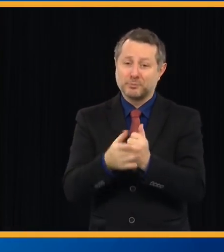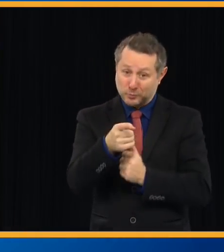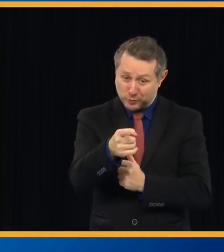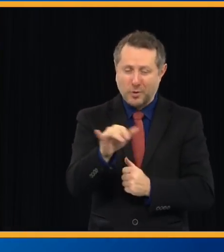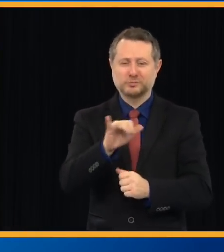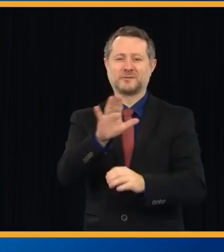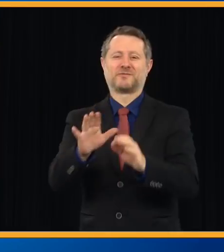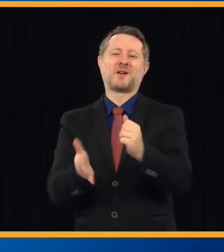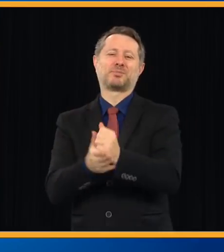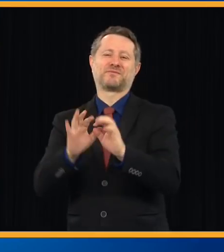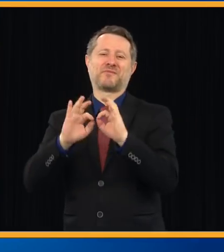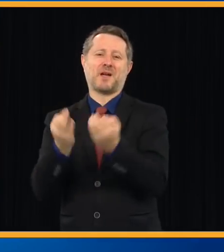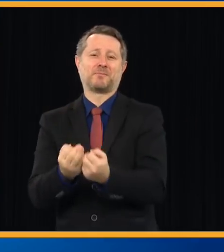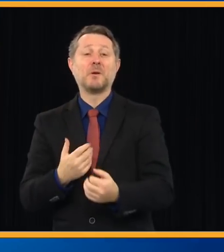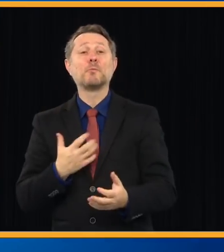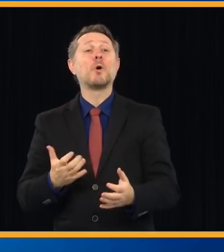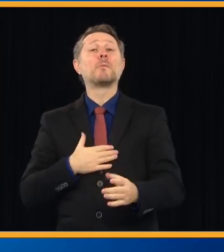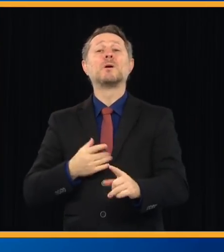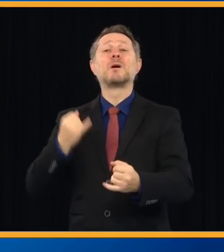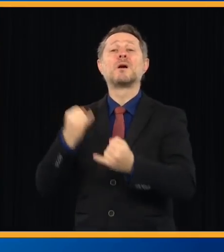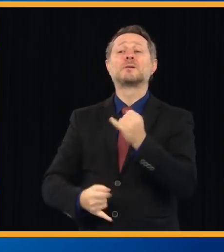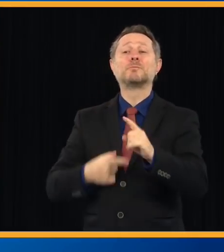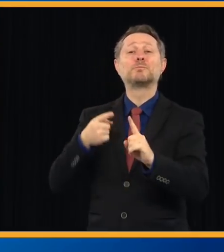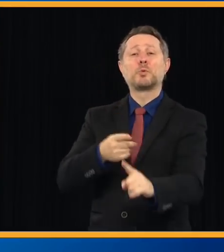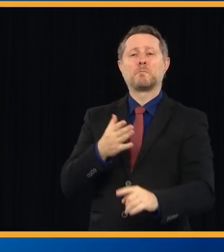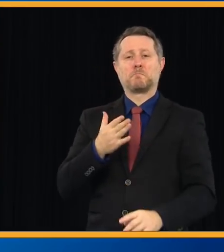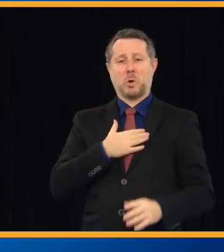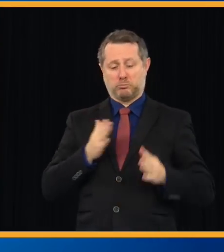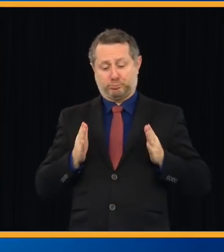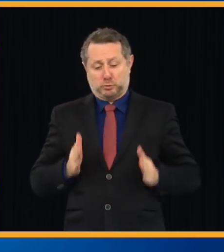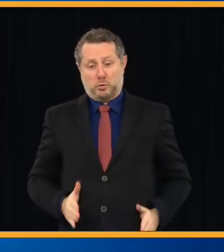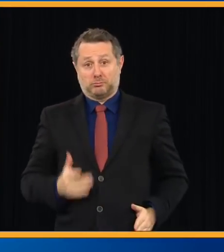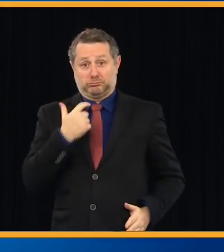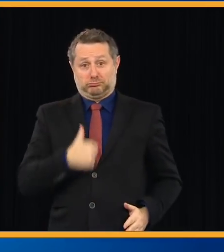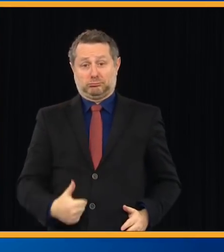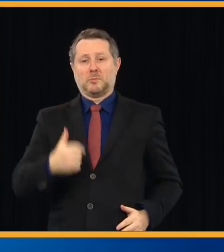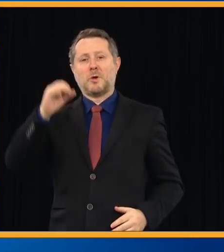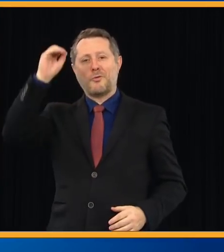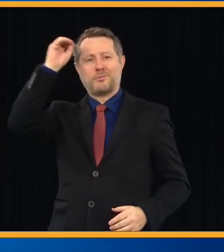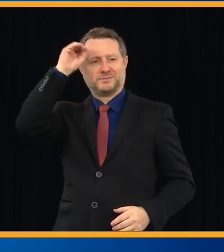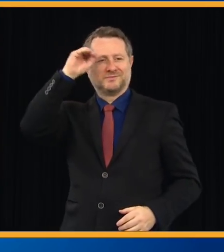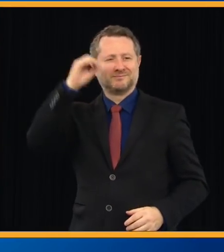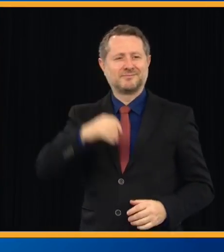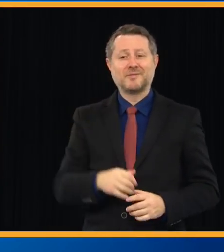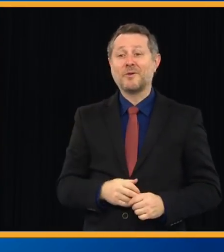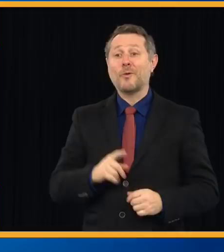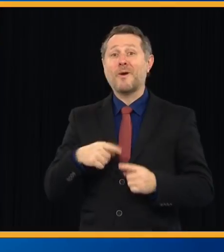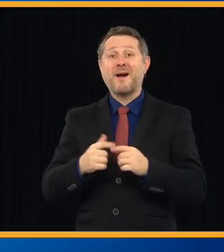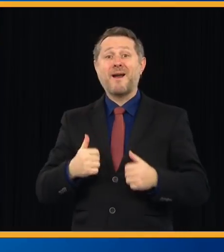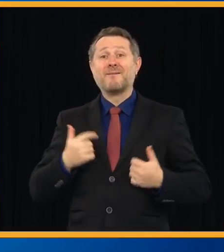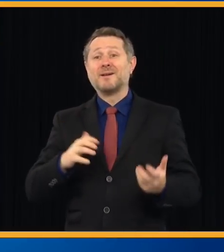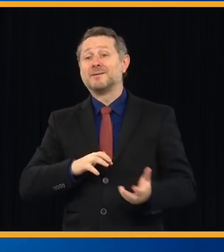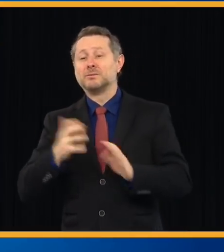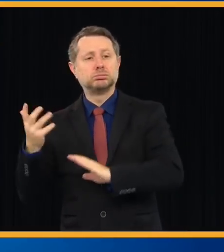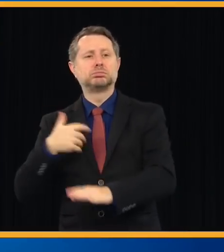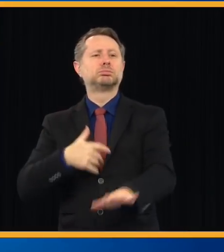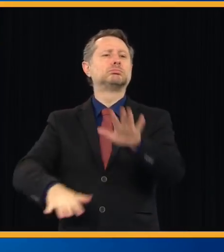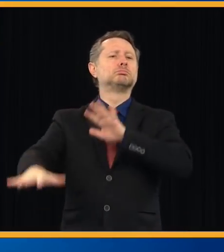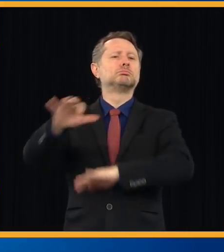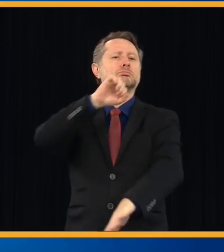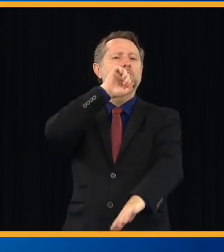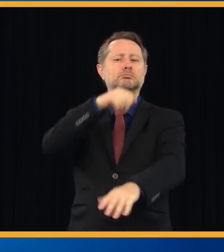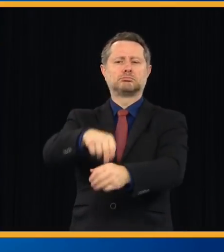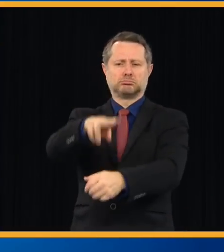point, personal opinion. Who said, when life knocks you on your rear, learn, grow up, and get back